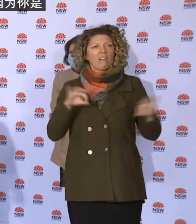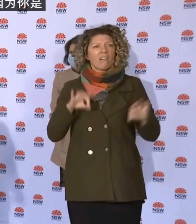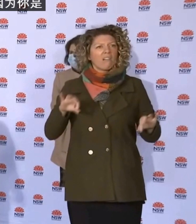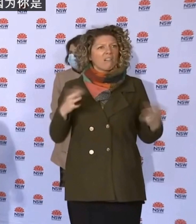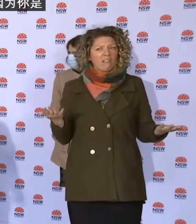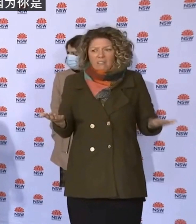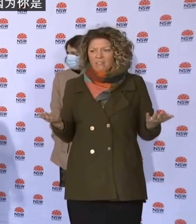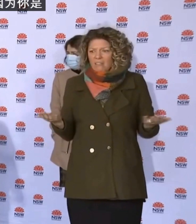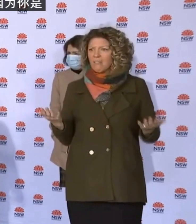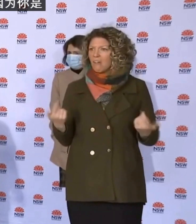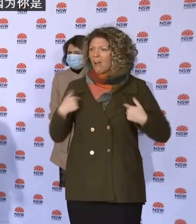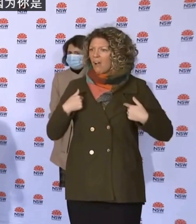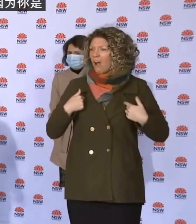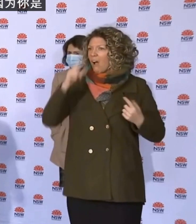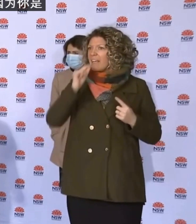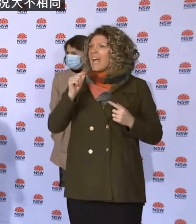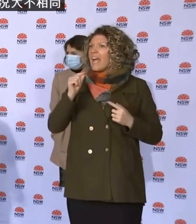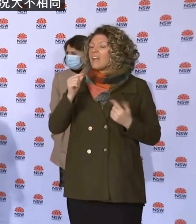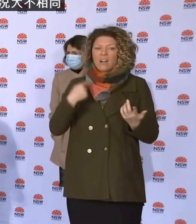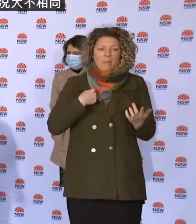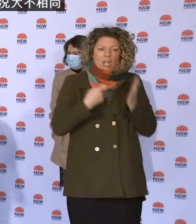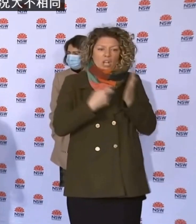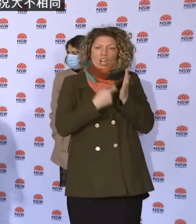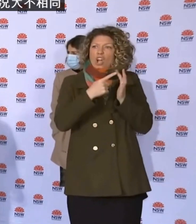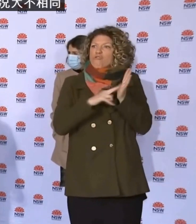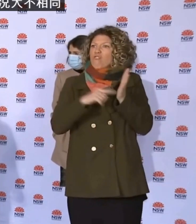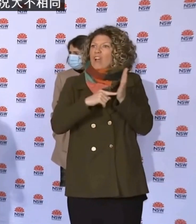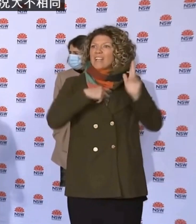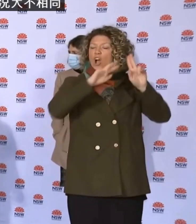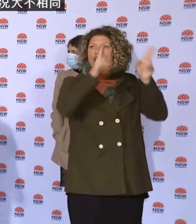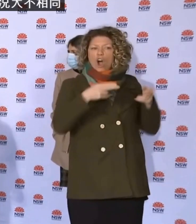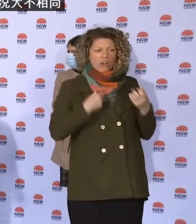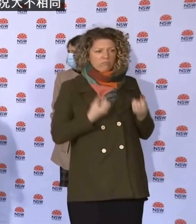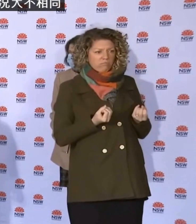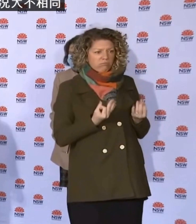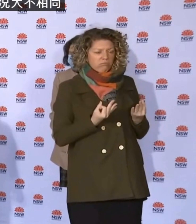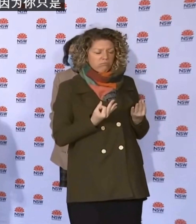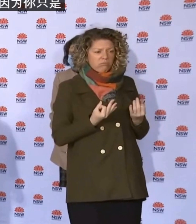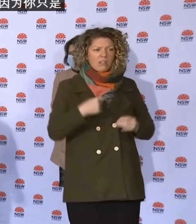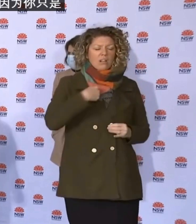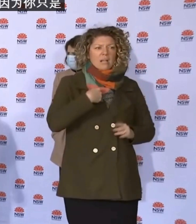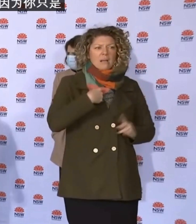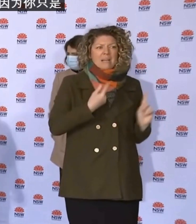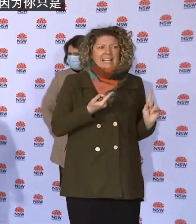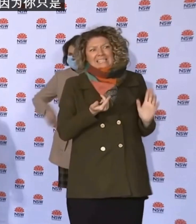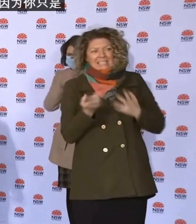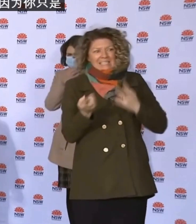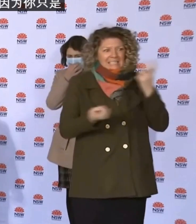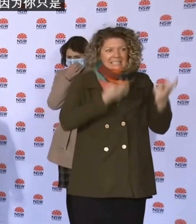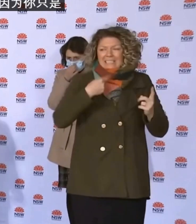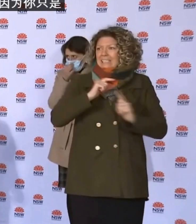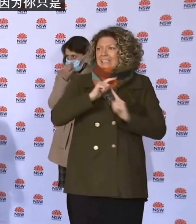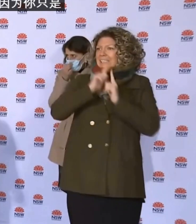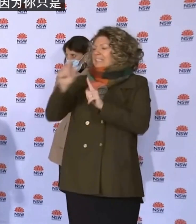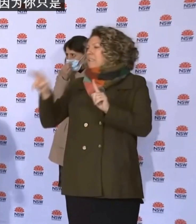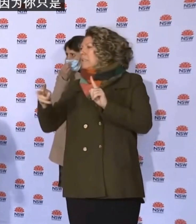no house to live in, to see a property because you're homeless, is very different than if you can put off seeing a property